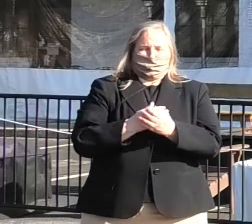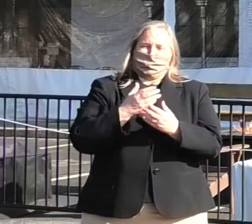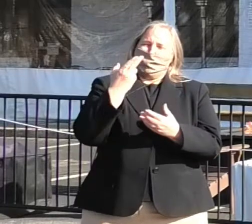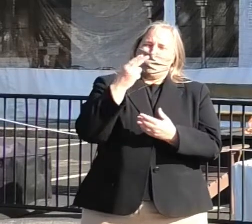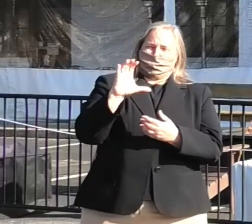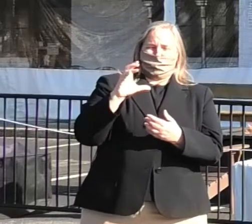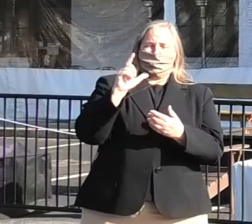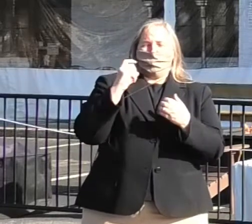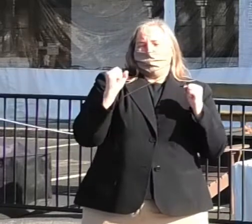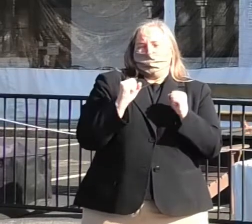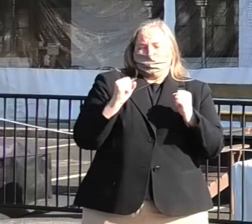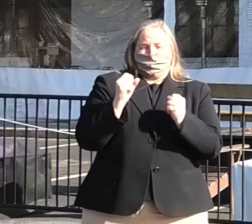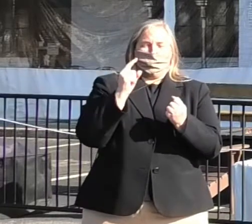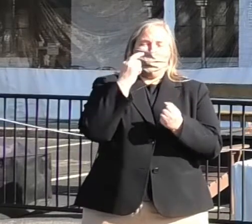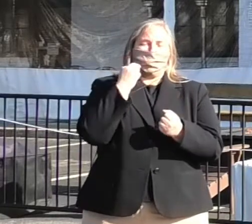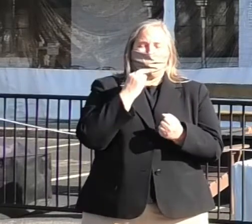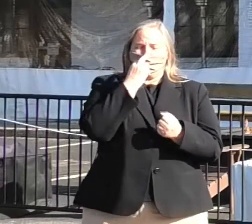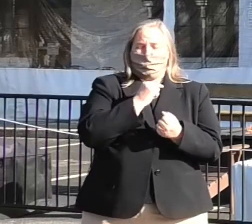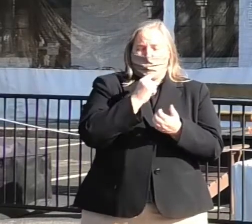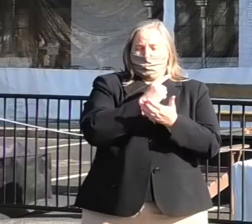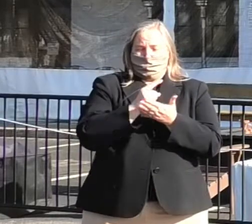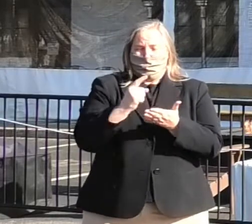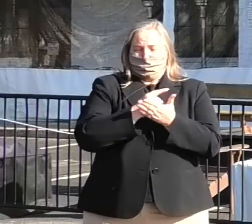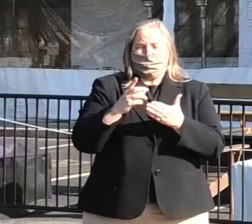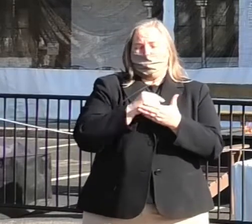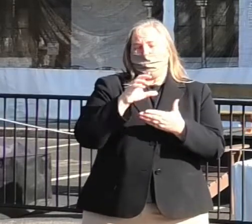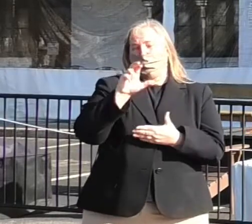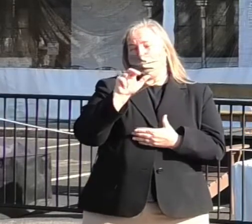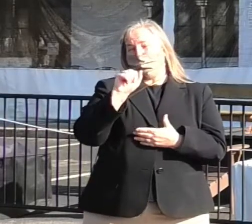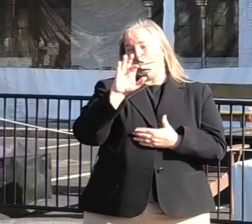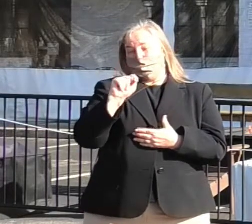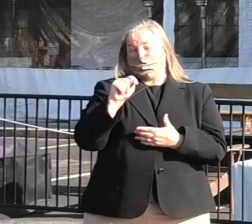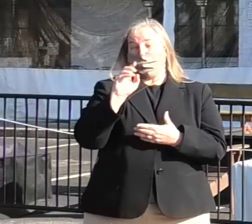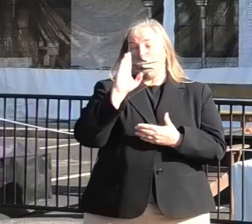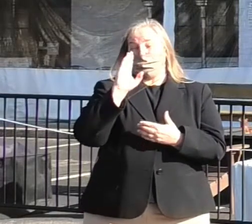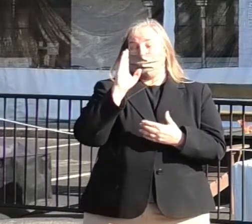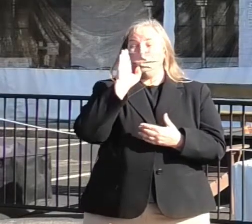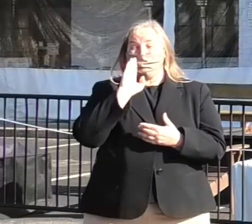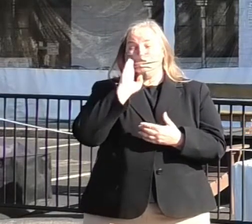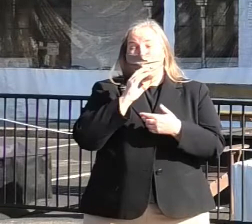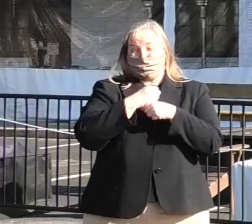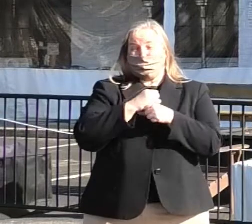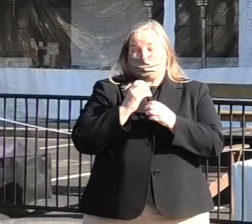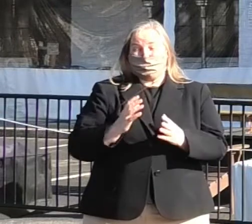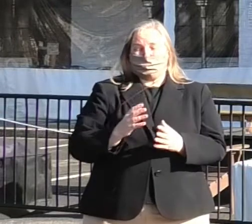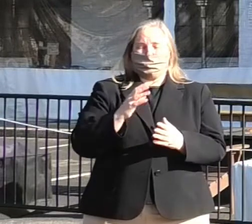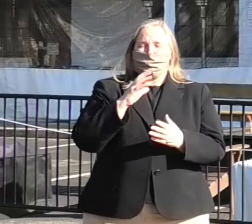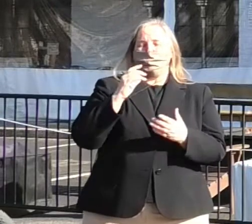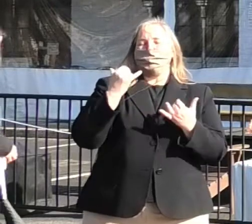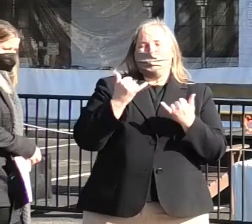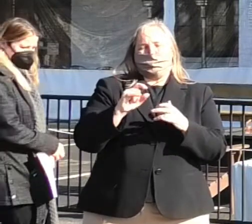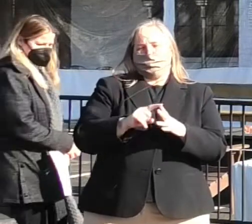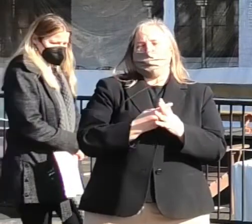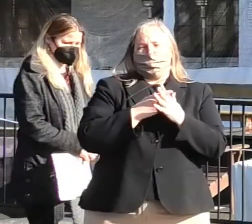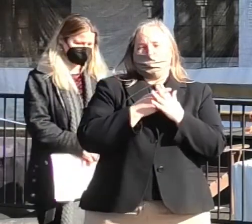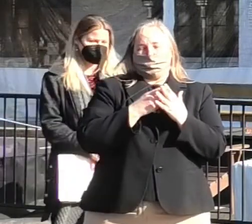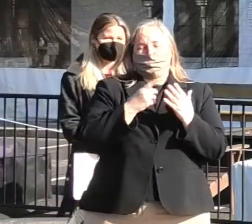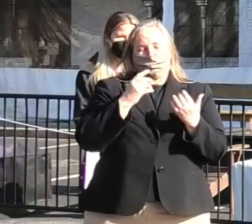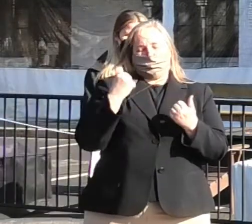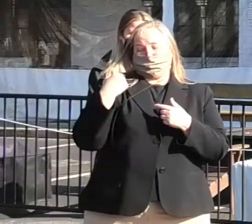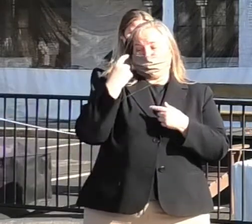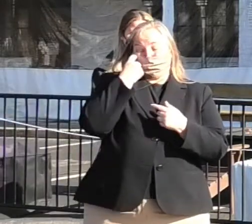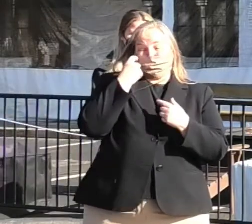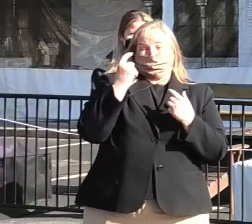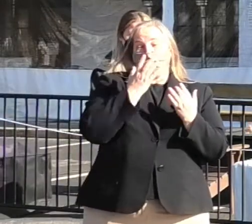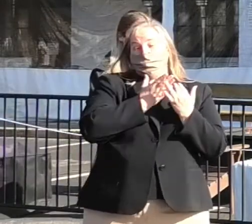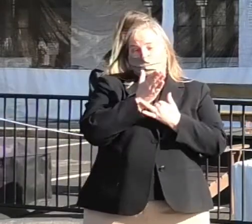Restaurant Weeks and Craft Beverages is now underway through January 31st.